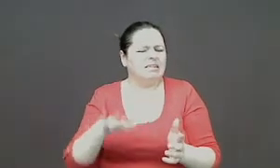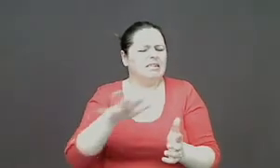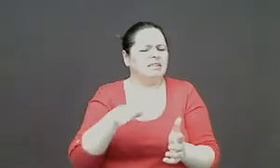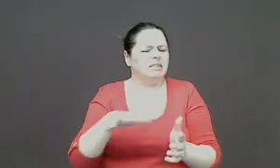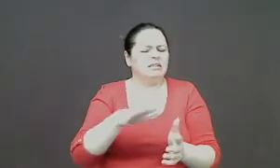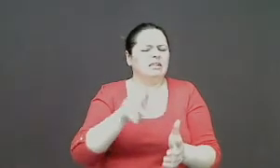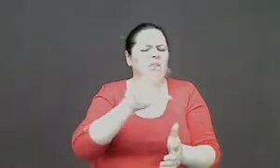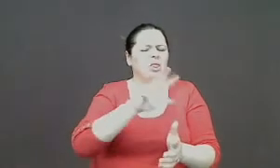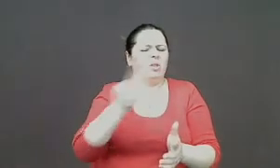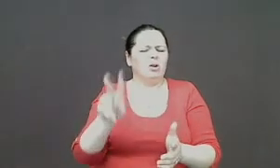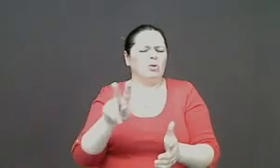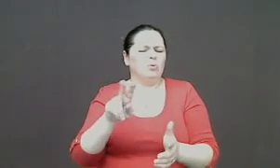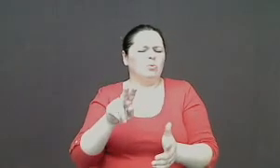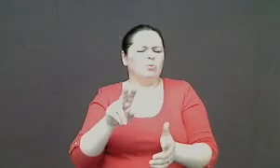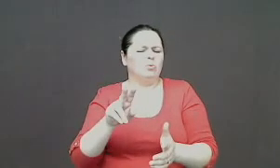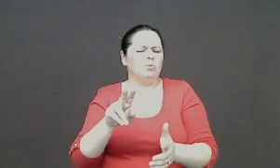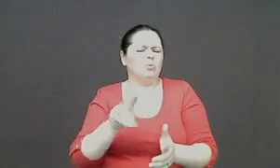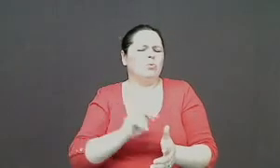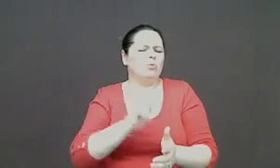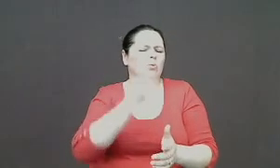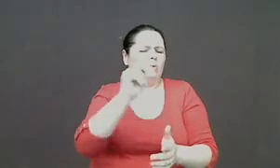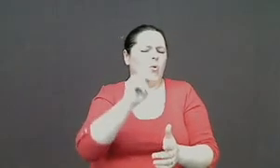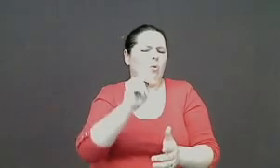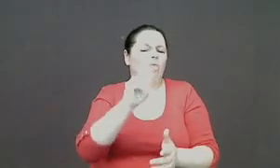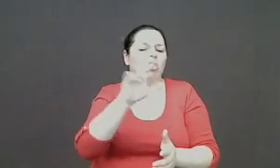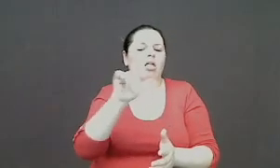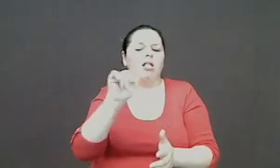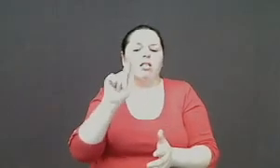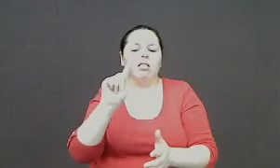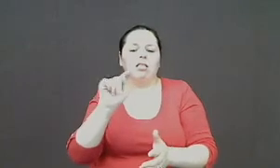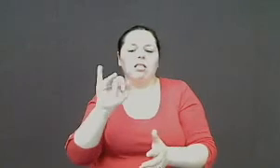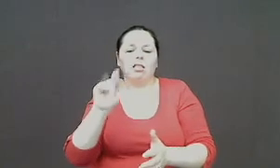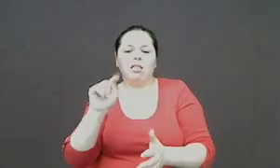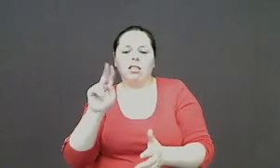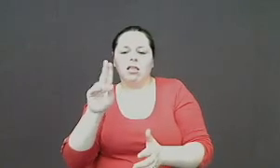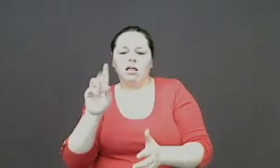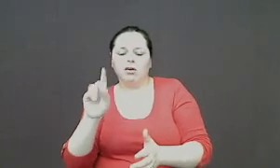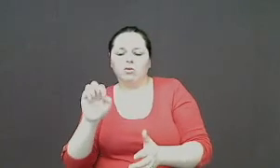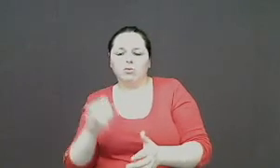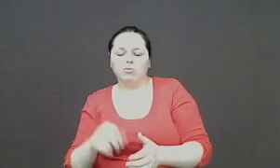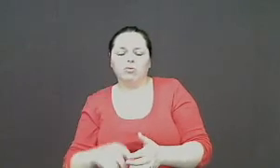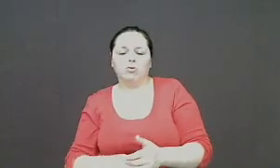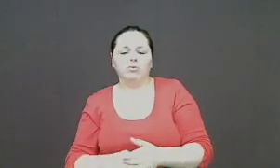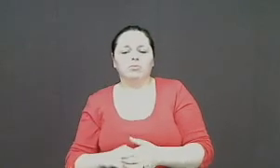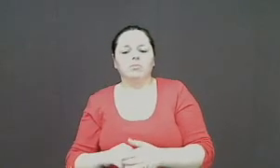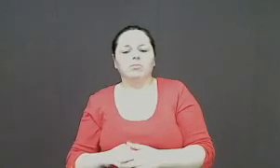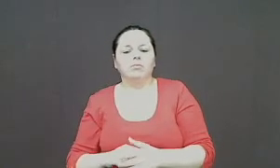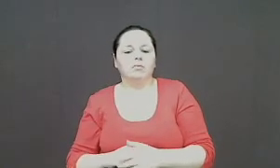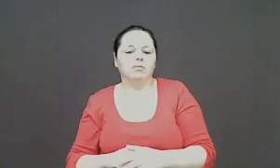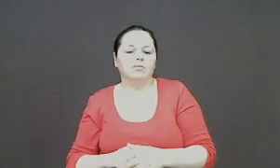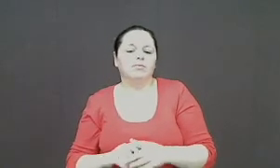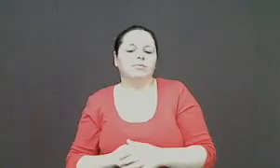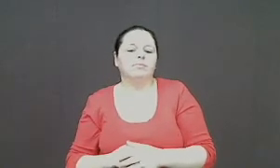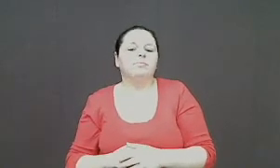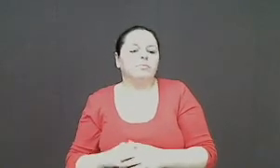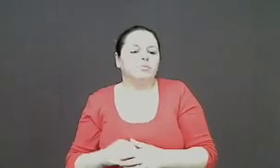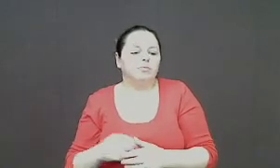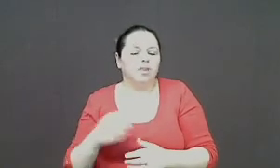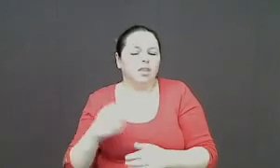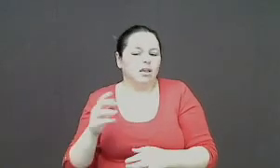degrees north latitude. Now keep that term in mind because we will be using it a lot.